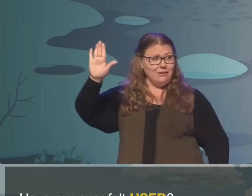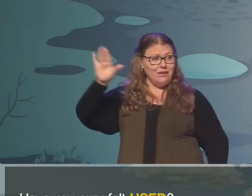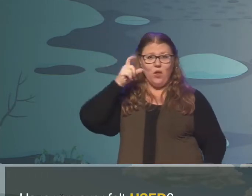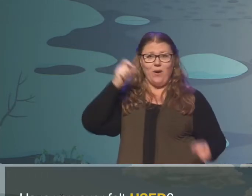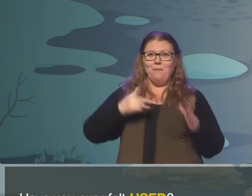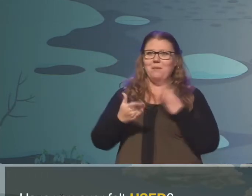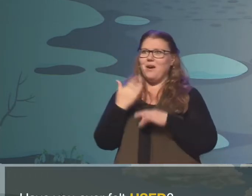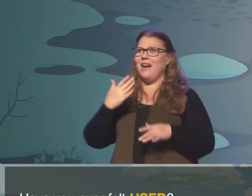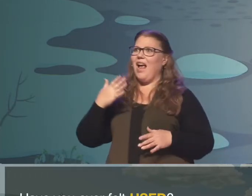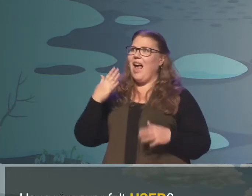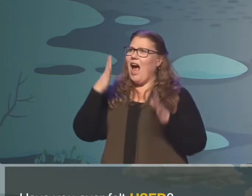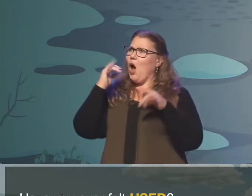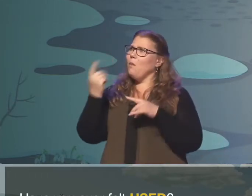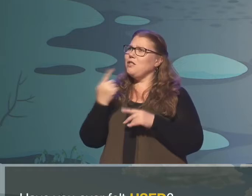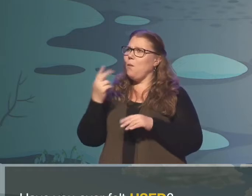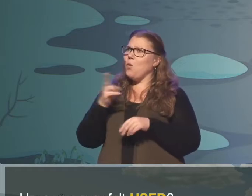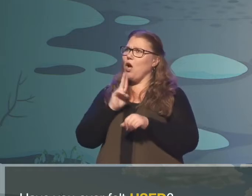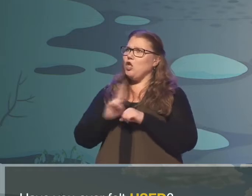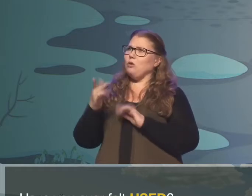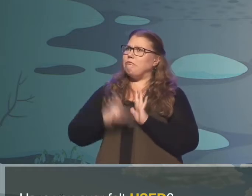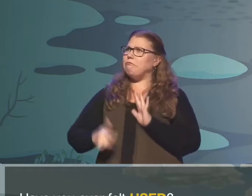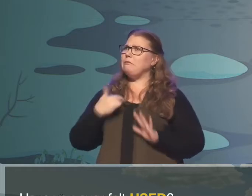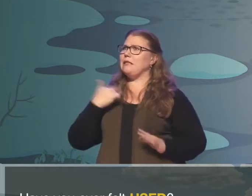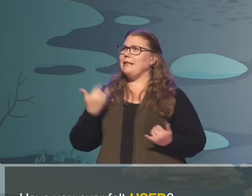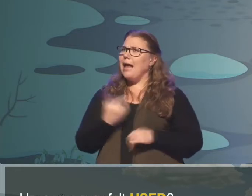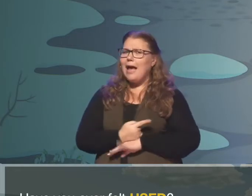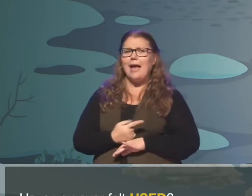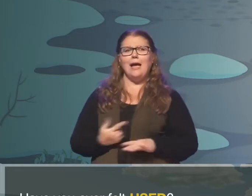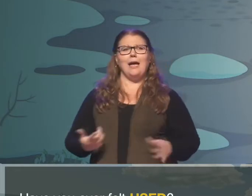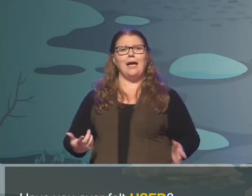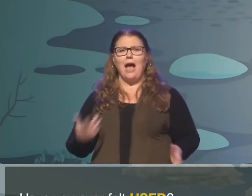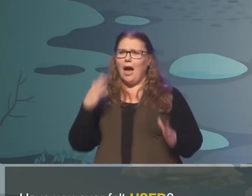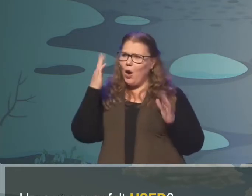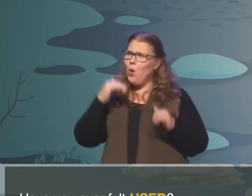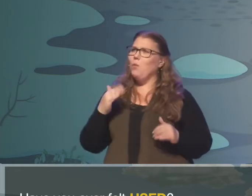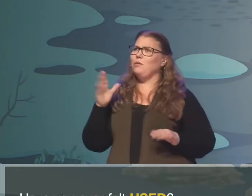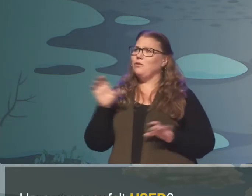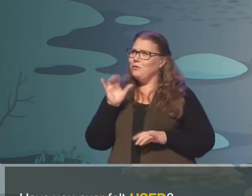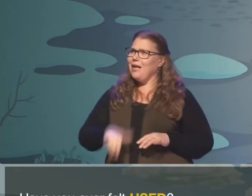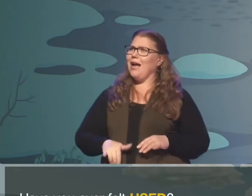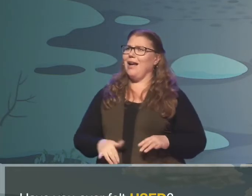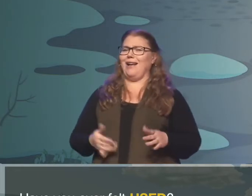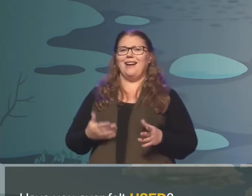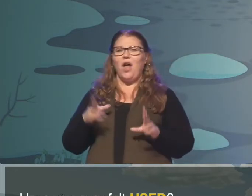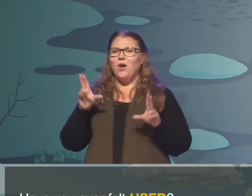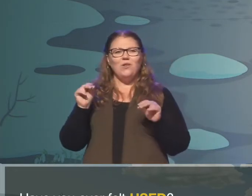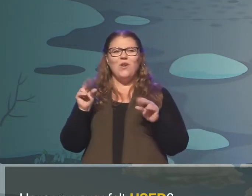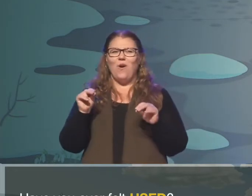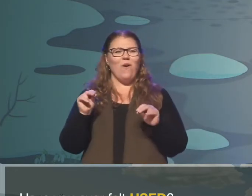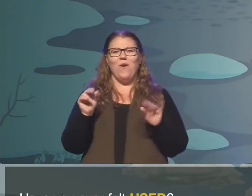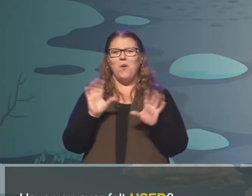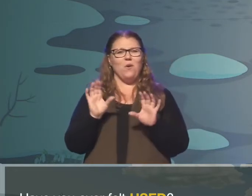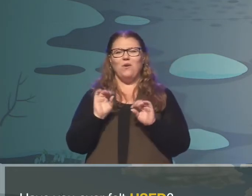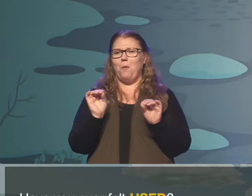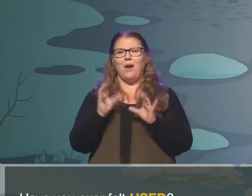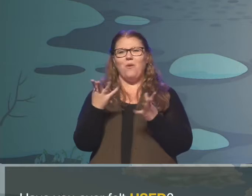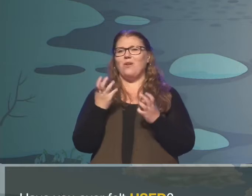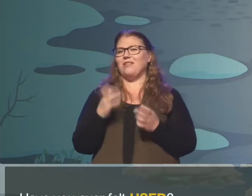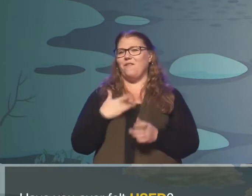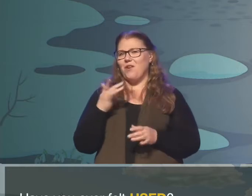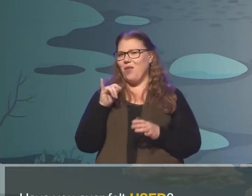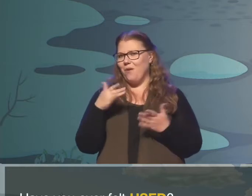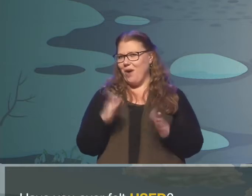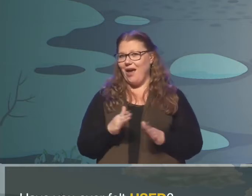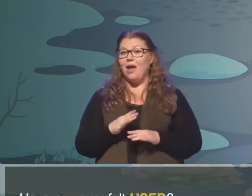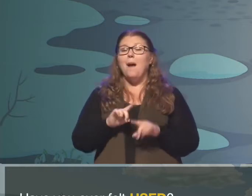in the morning, go, I hope I get used today. I just hope I get taken advantage of, exploited in some way. Nobody wants to feel that way. We don't want to